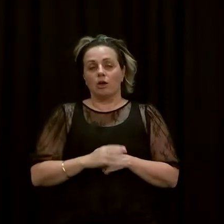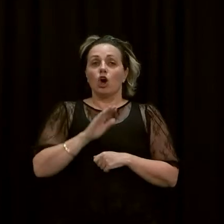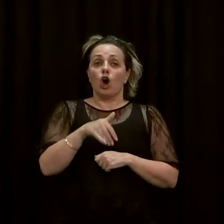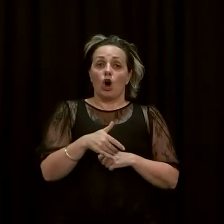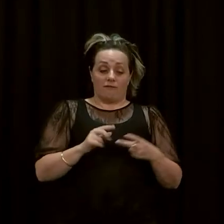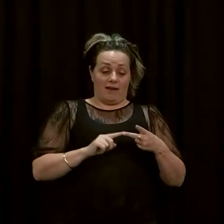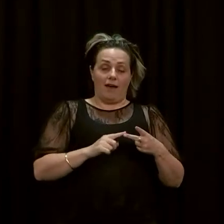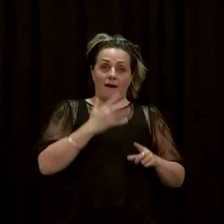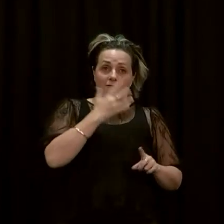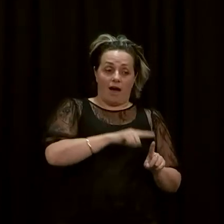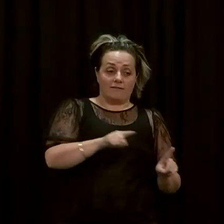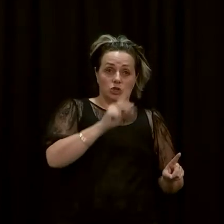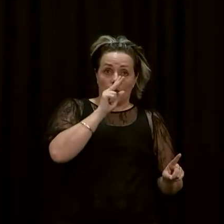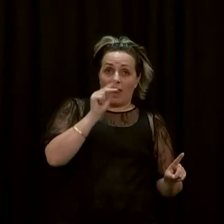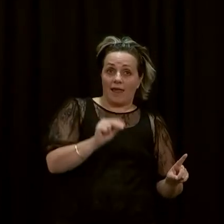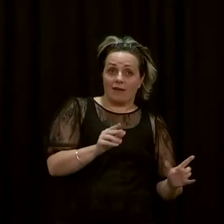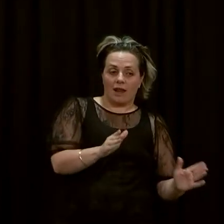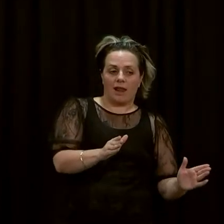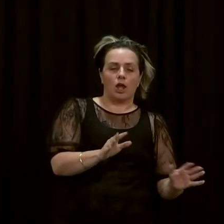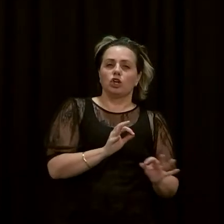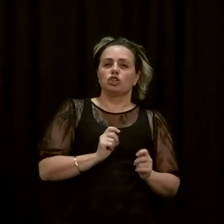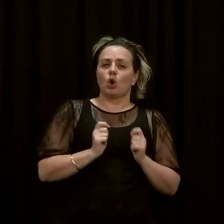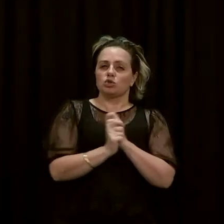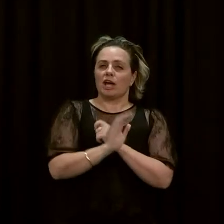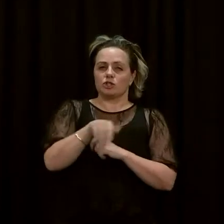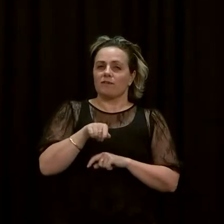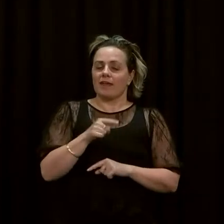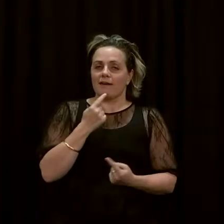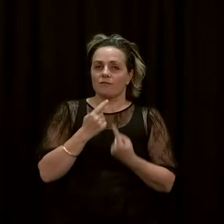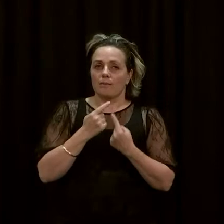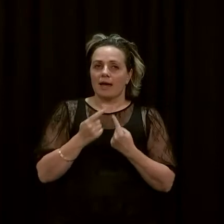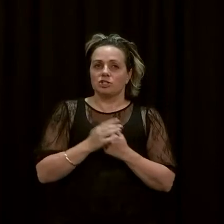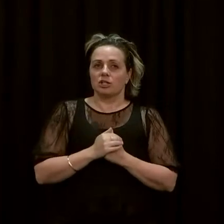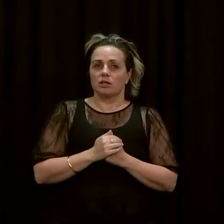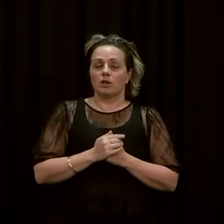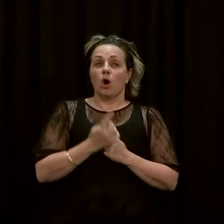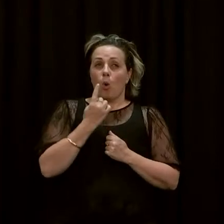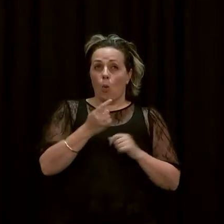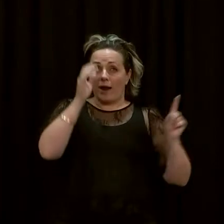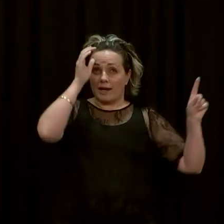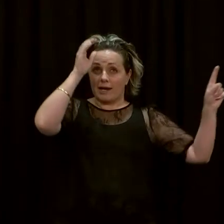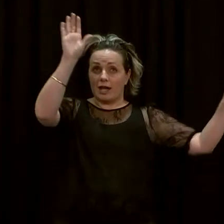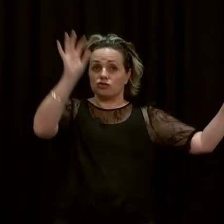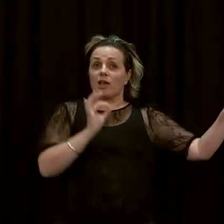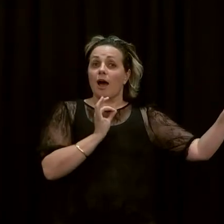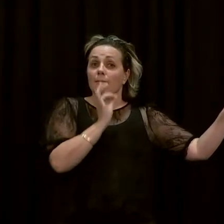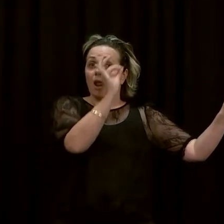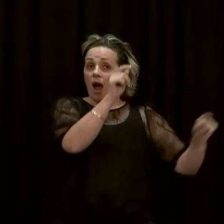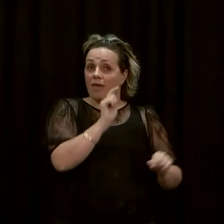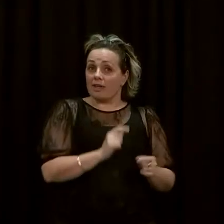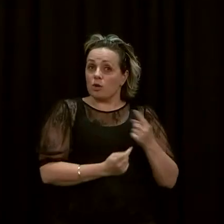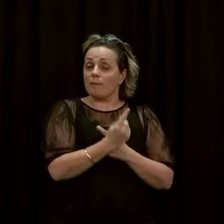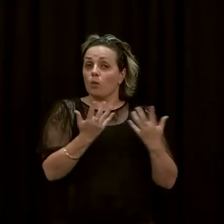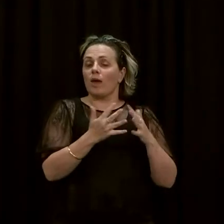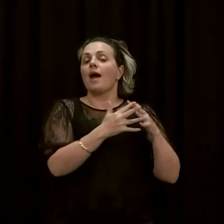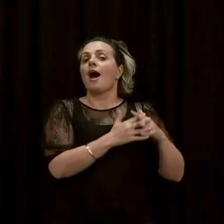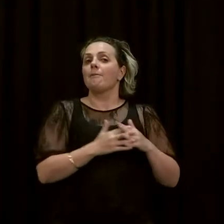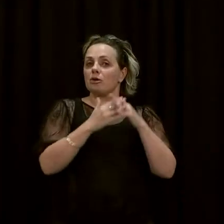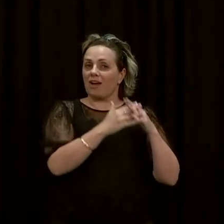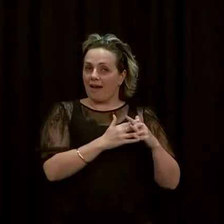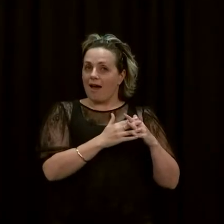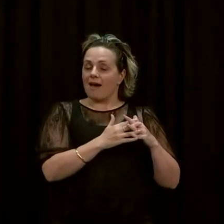there's no real change in that. The only country that has had an application, as I understand it, so far, is the USA, and